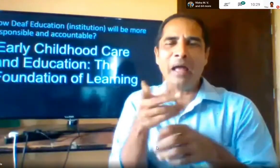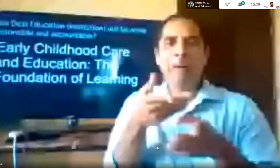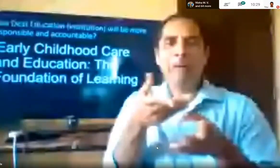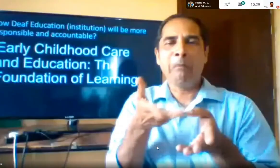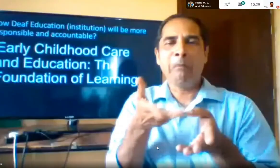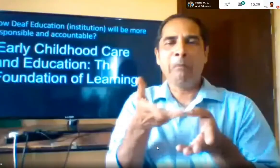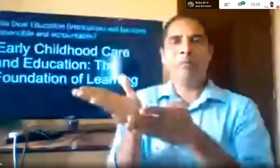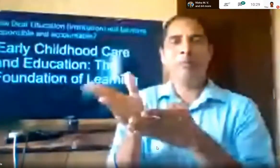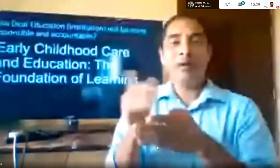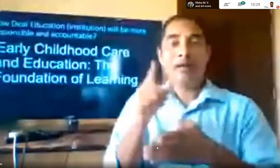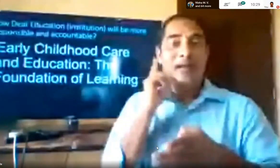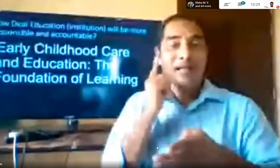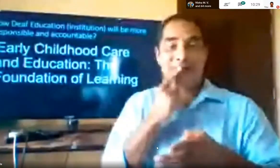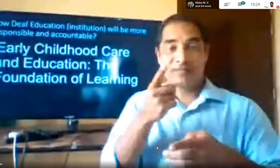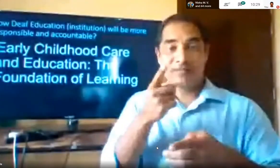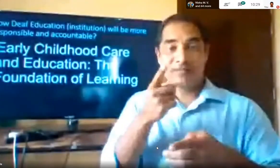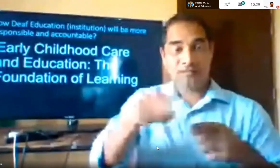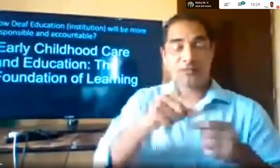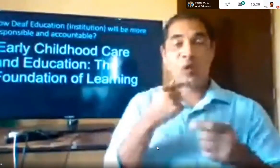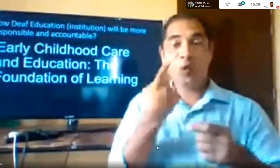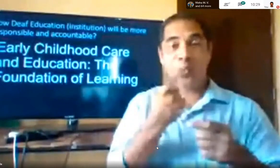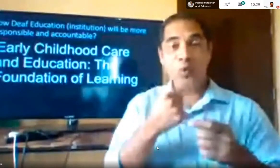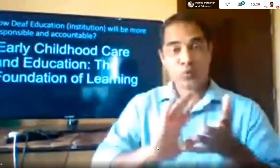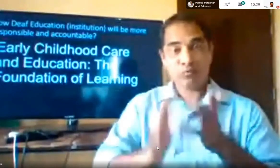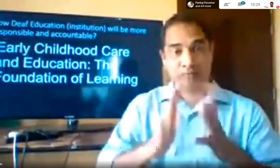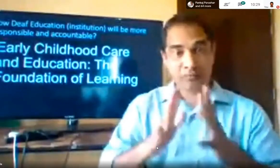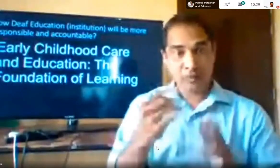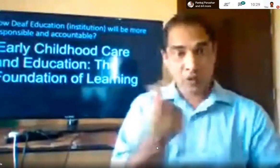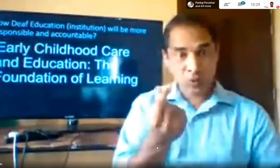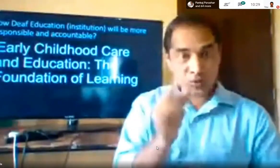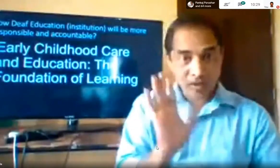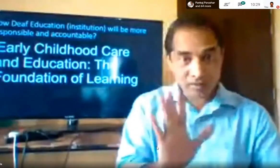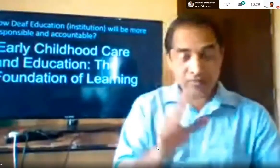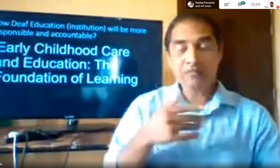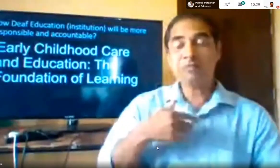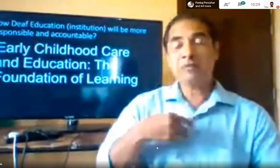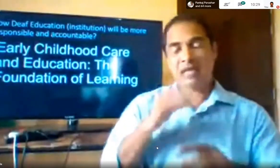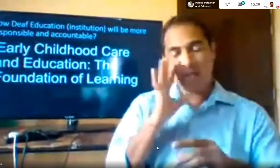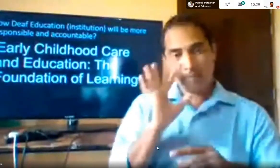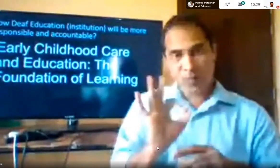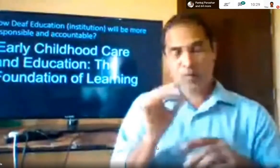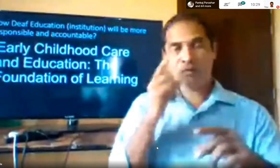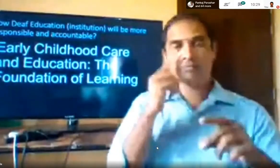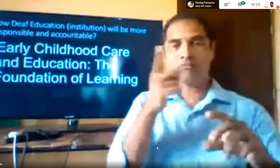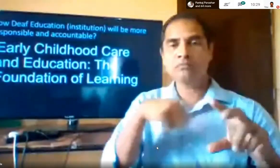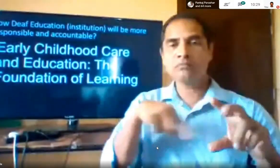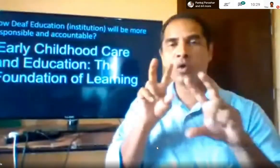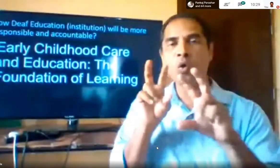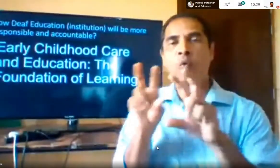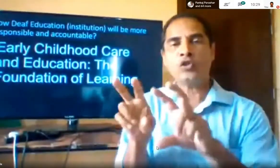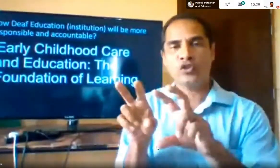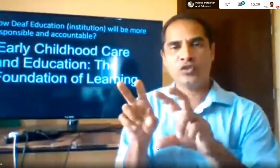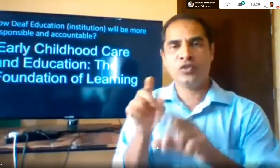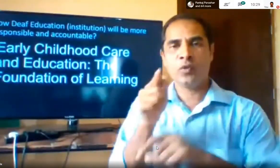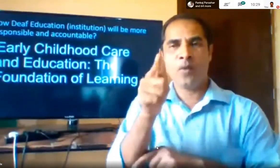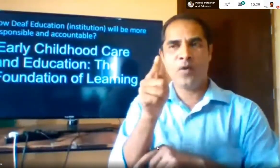So, okay, oral, focusing on oral education, using the sign language is also very important.